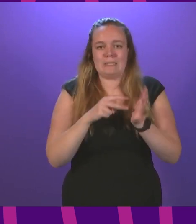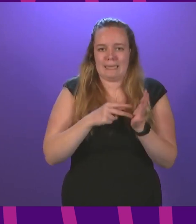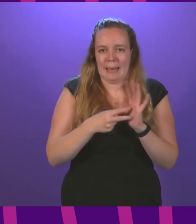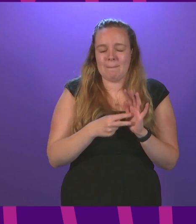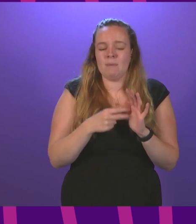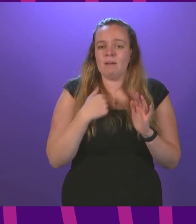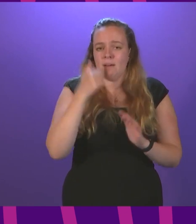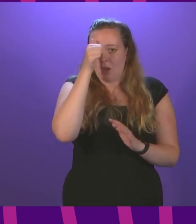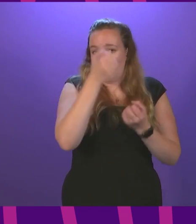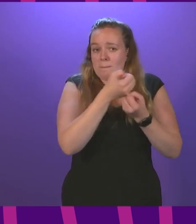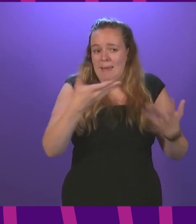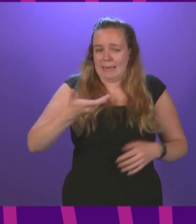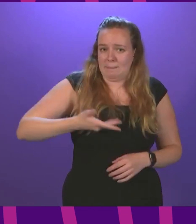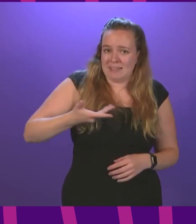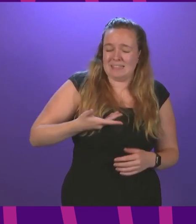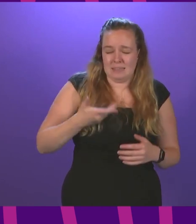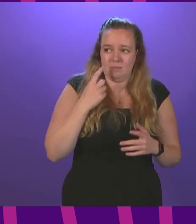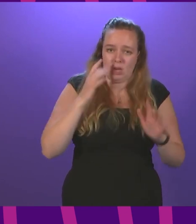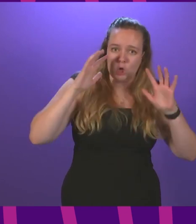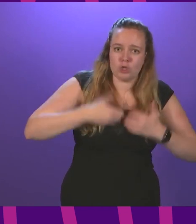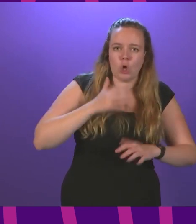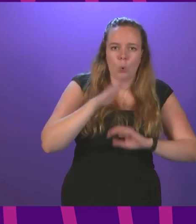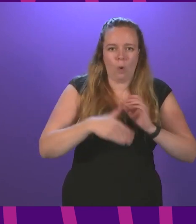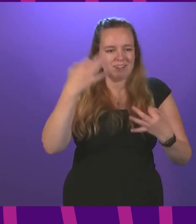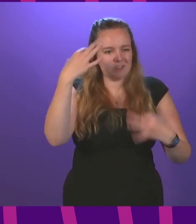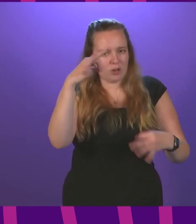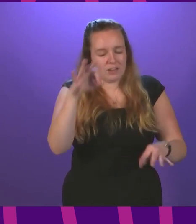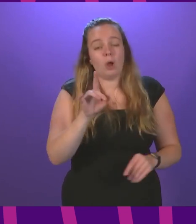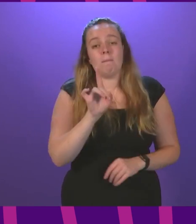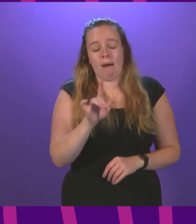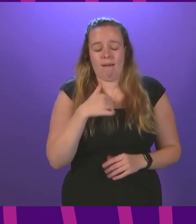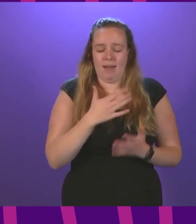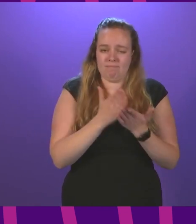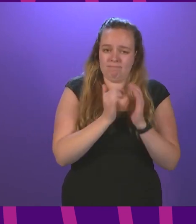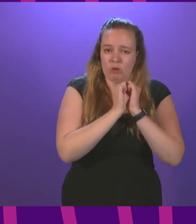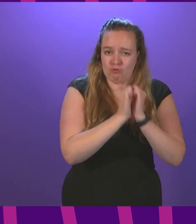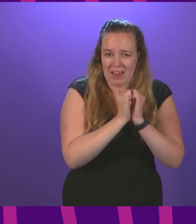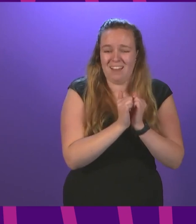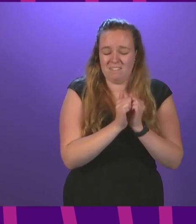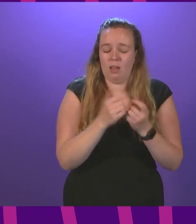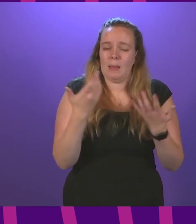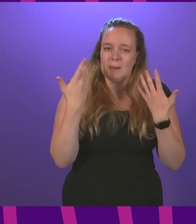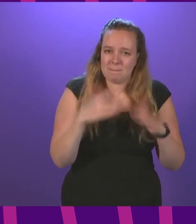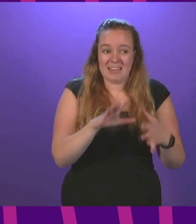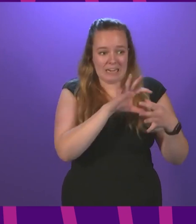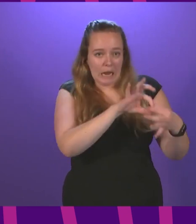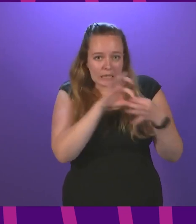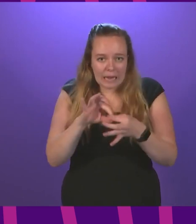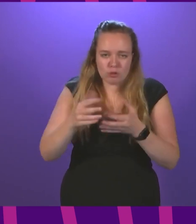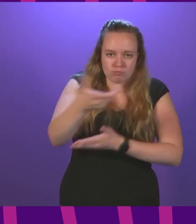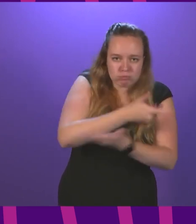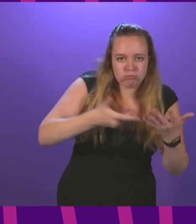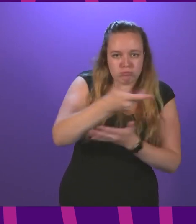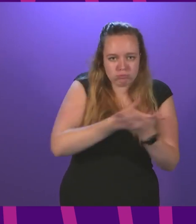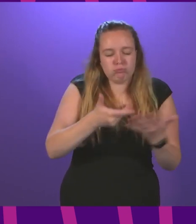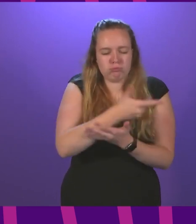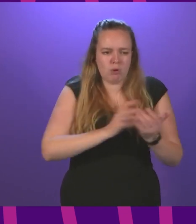I understand that many businesses have concerns about certification. However, I am very grateful to all those that have nevertheless engaged in these discussions